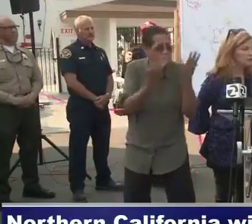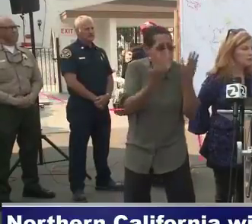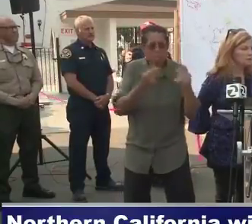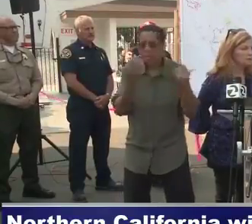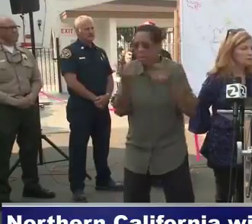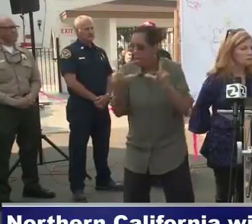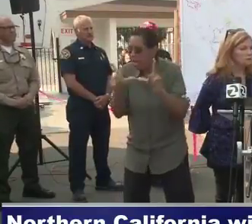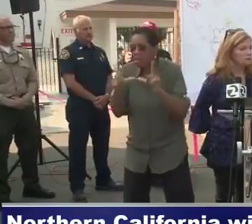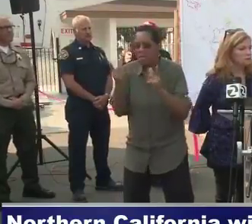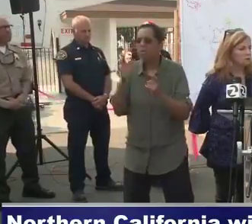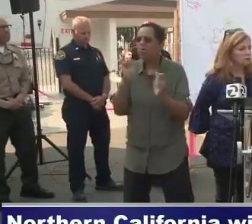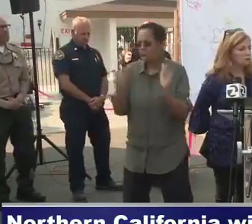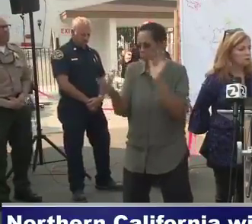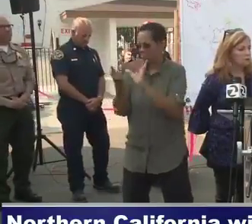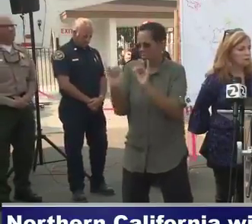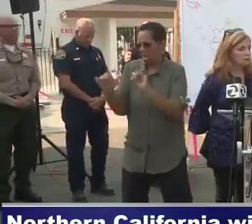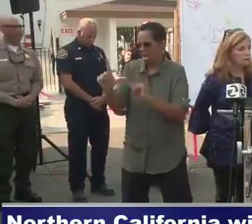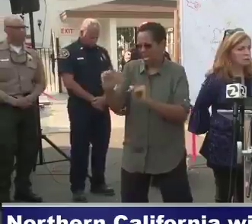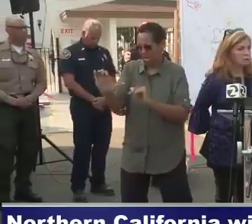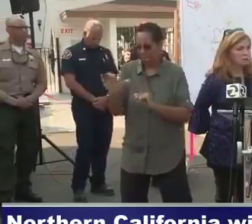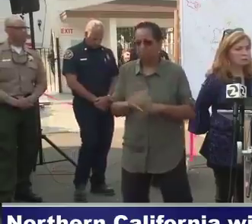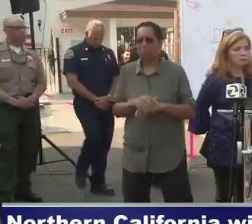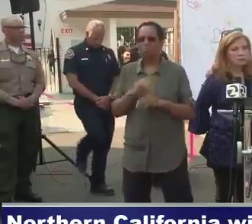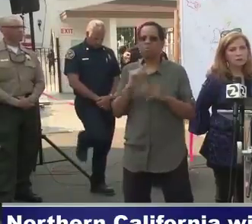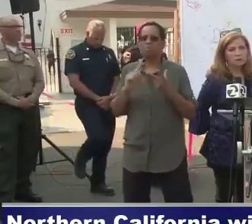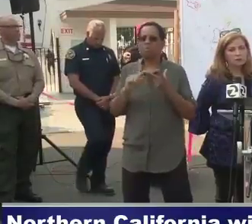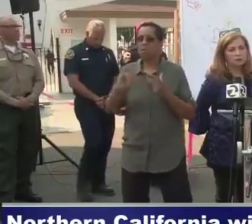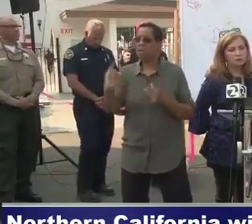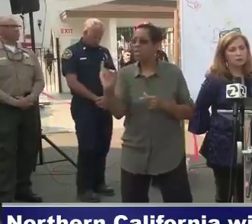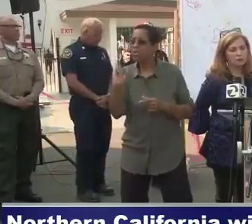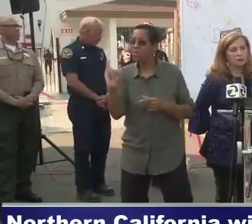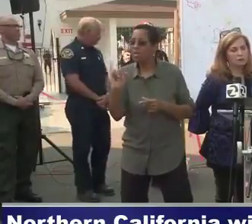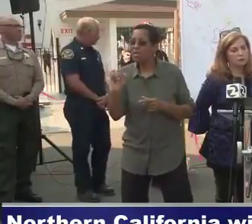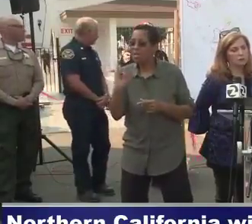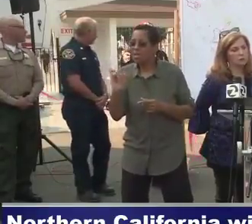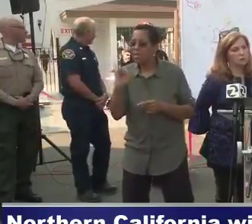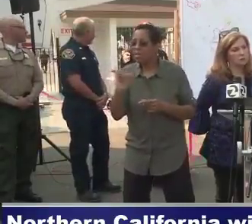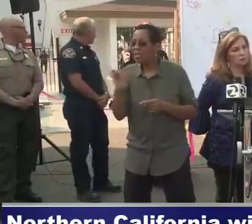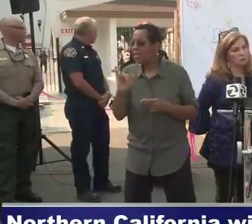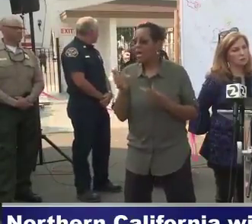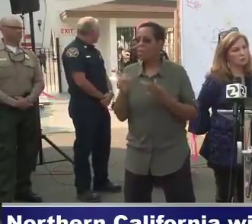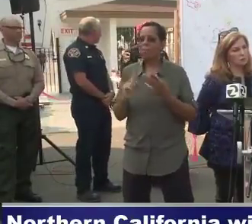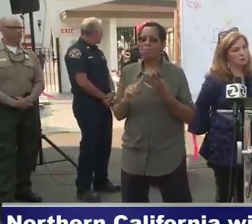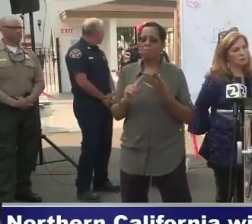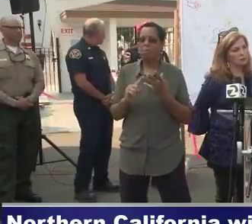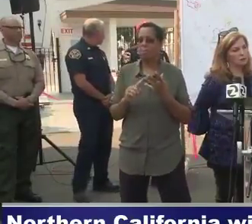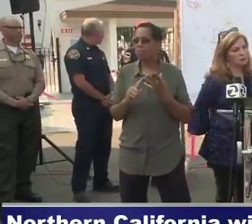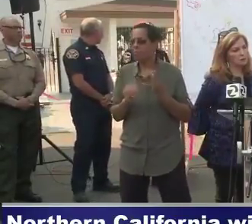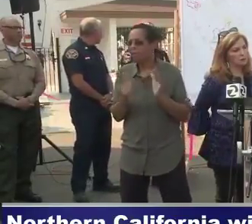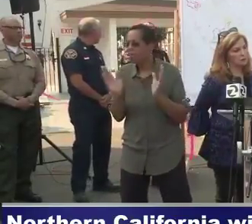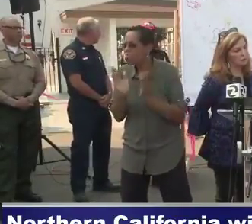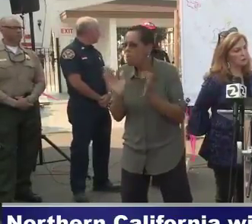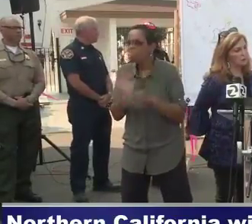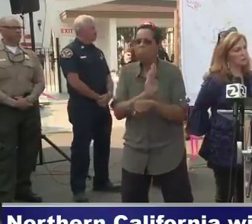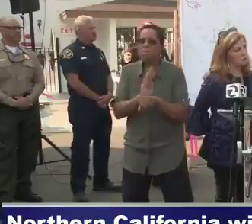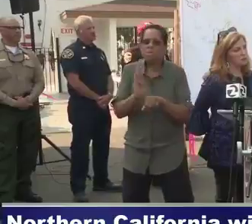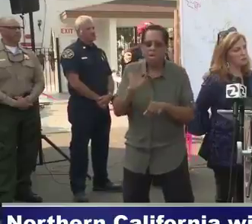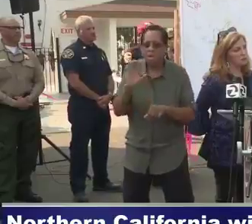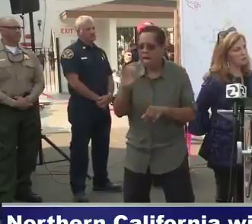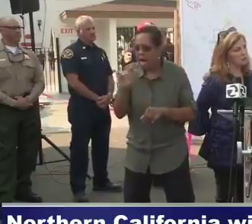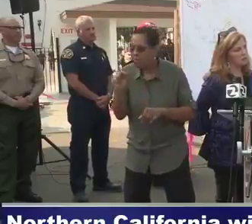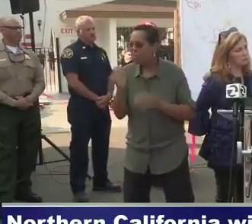access that in the LAC. Insurance claims can be filed there, Small Business Administration Services, a bunch of